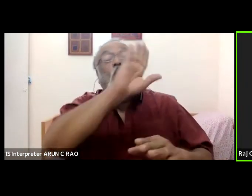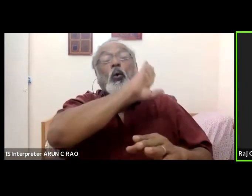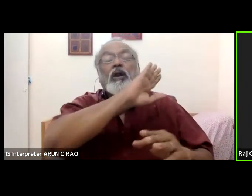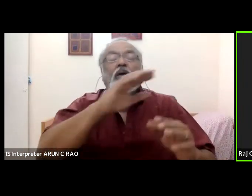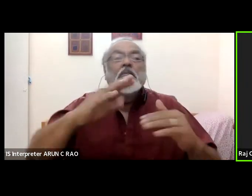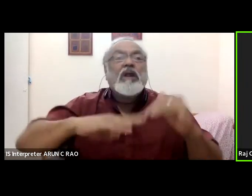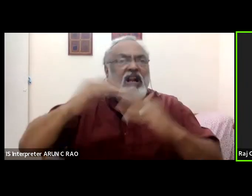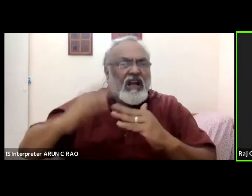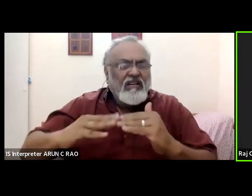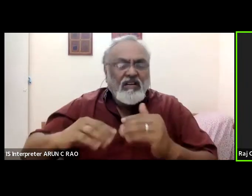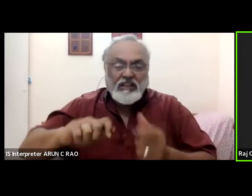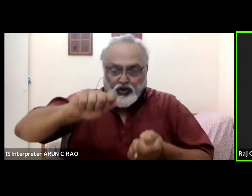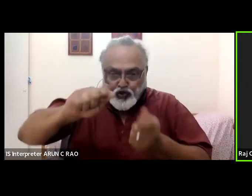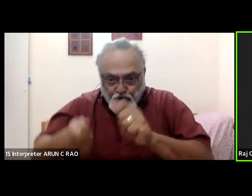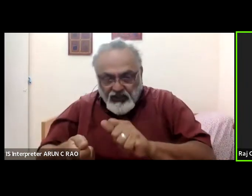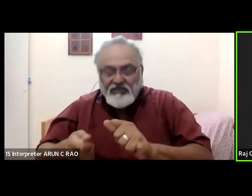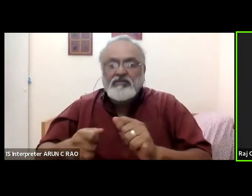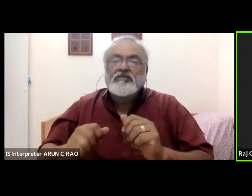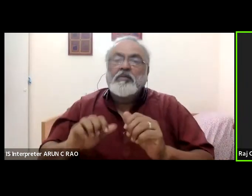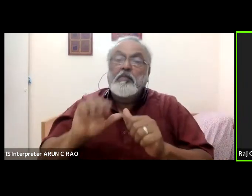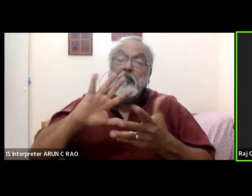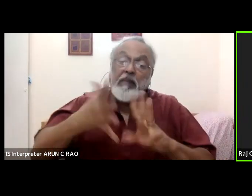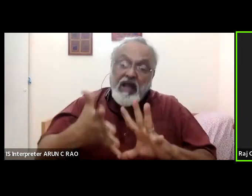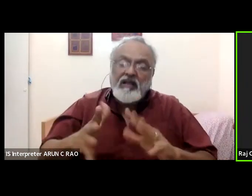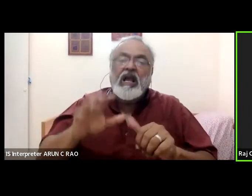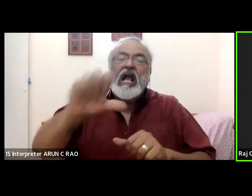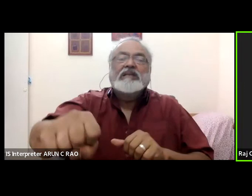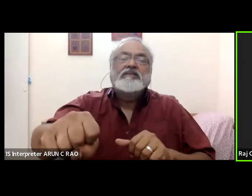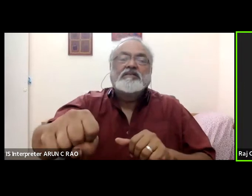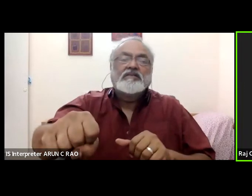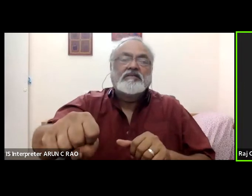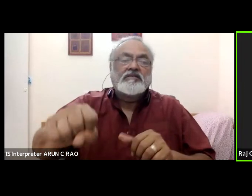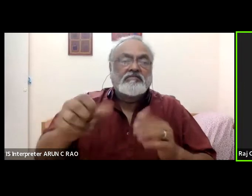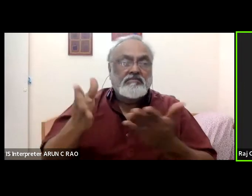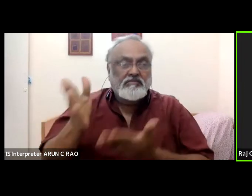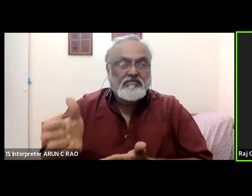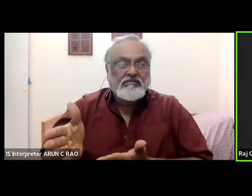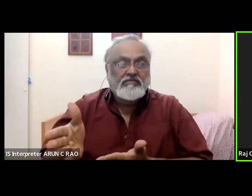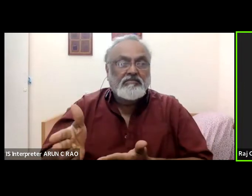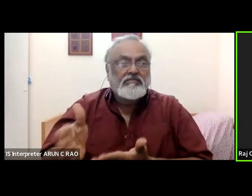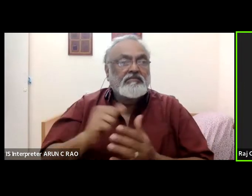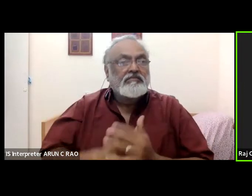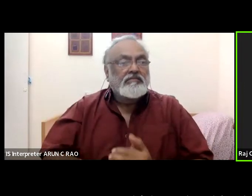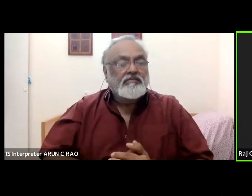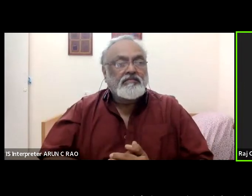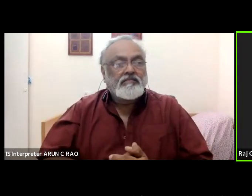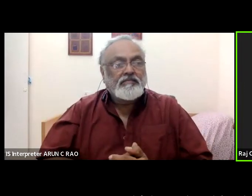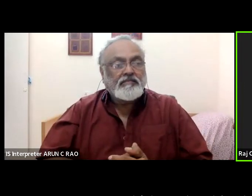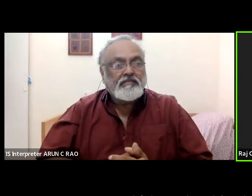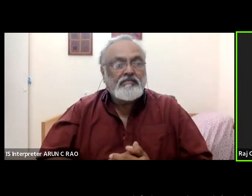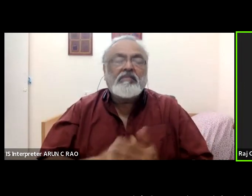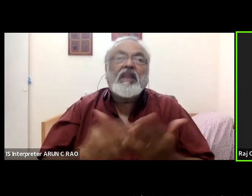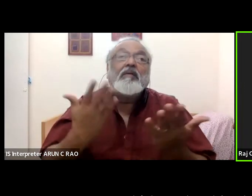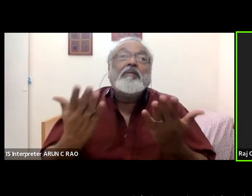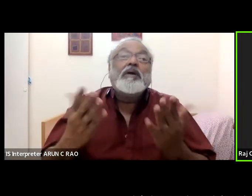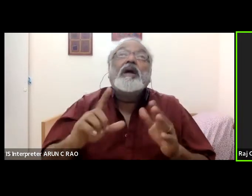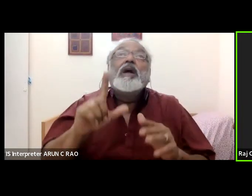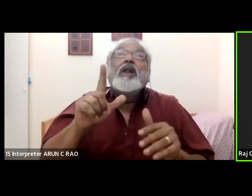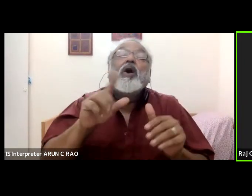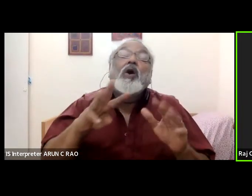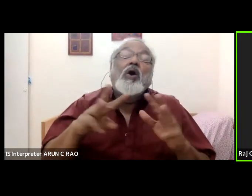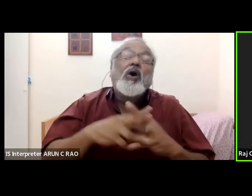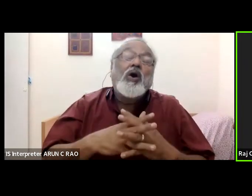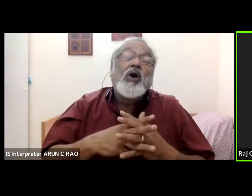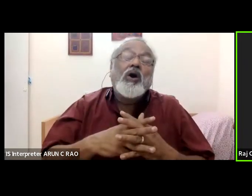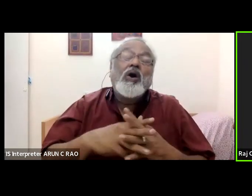and help government understand, okay, what if India were to come up with a law that says, look, maybe it's already there, but how do you strengthen it? How do you